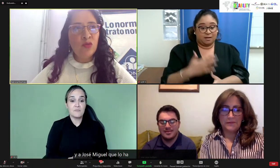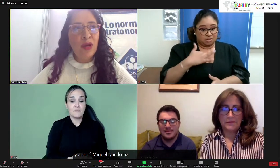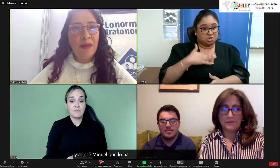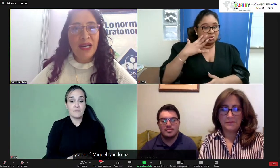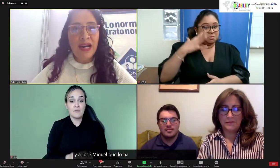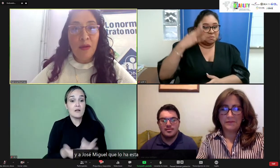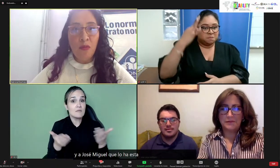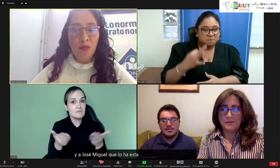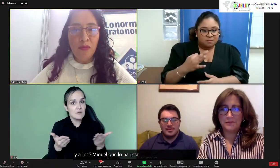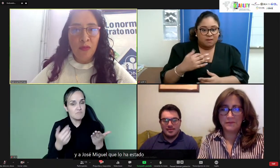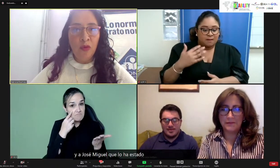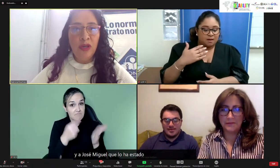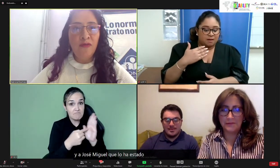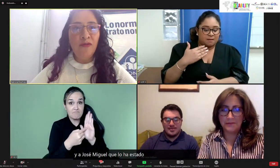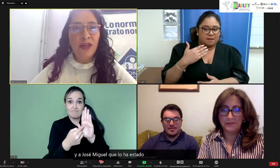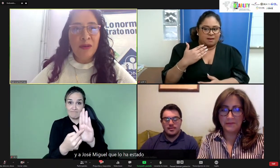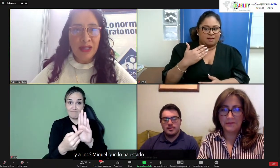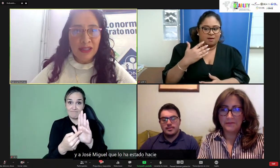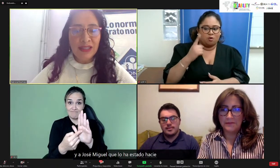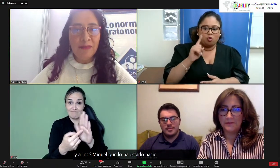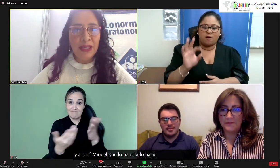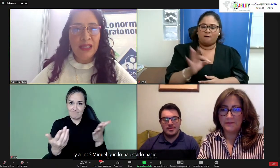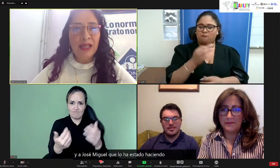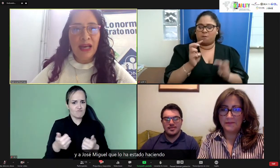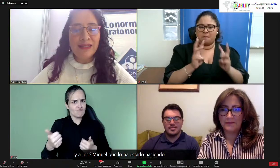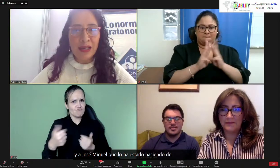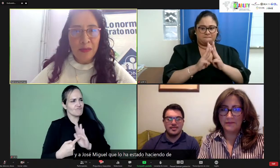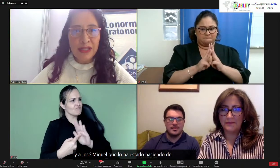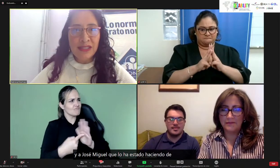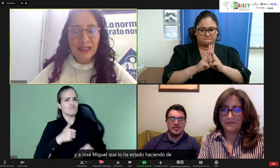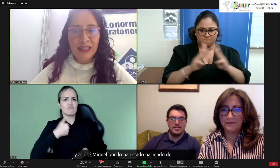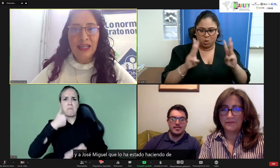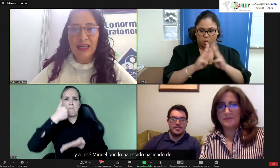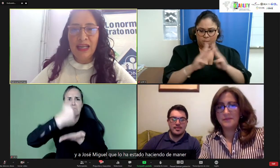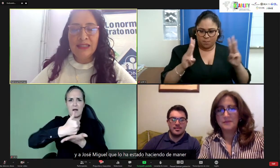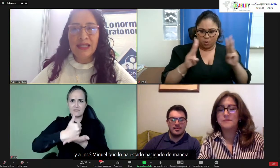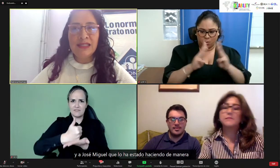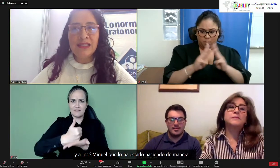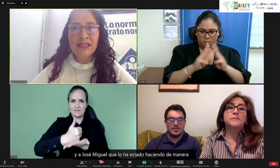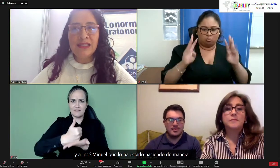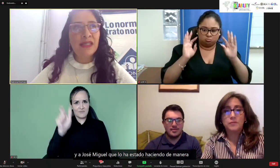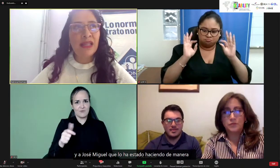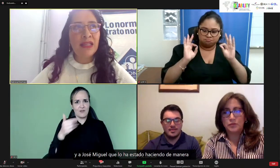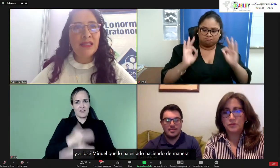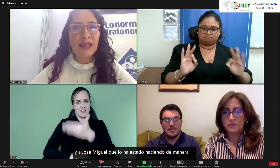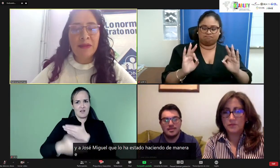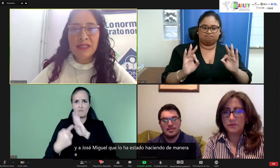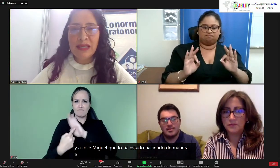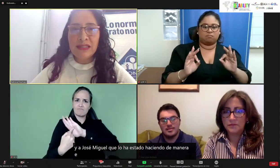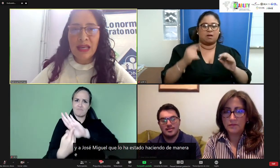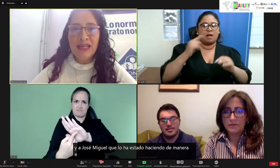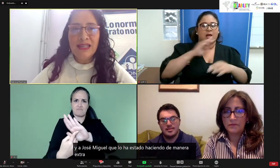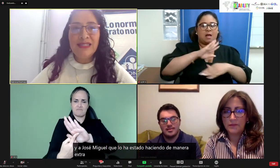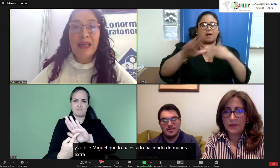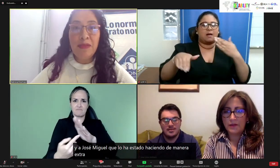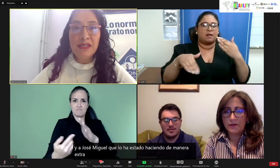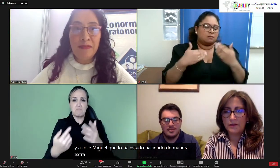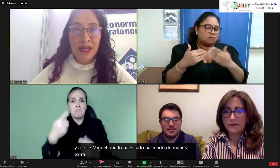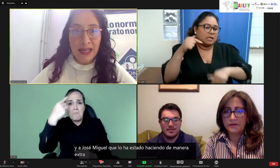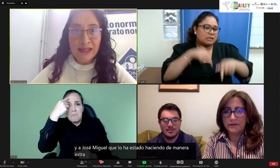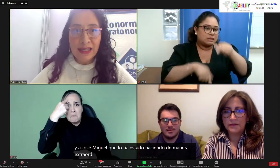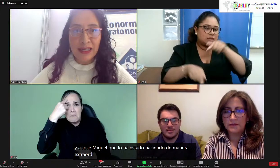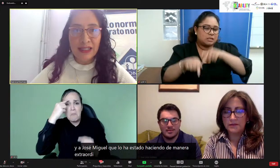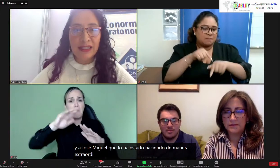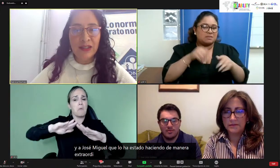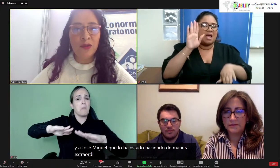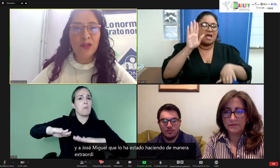so i believe this is a firm way of making these